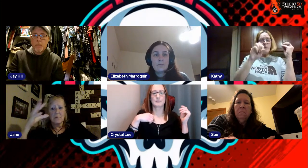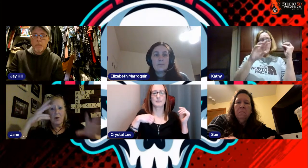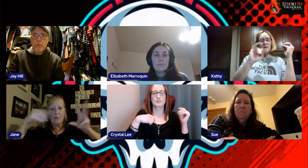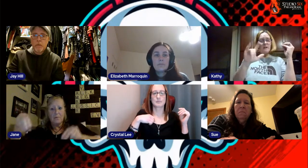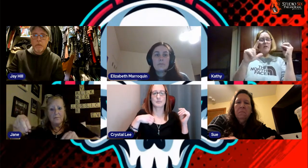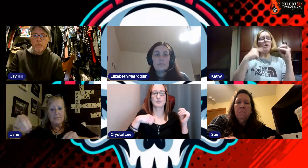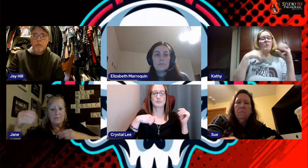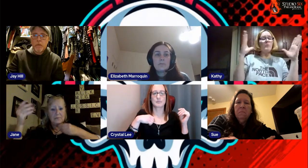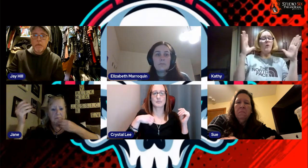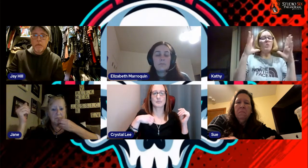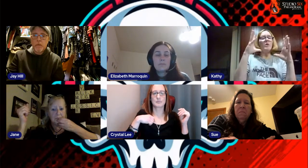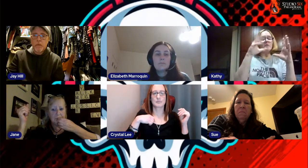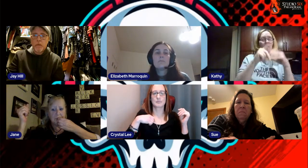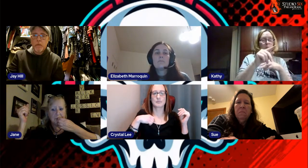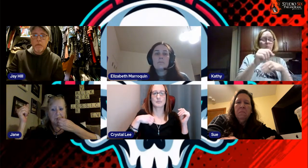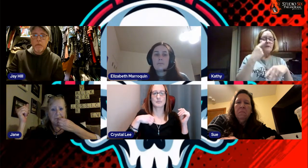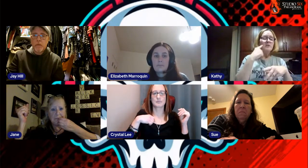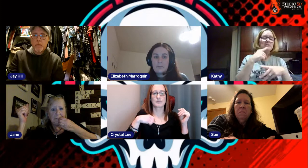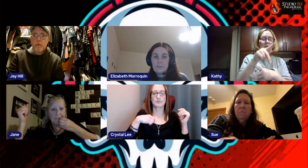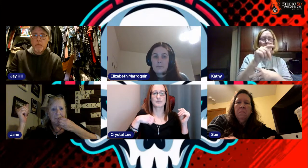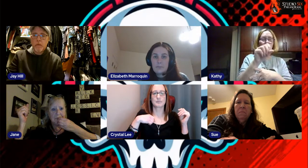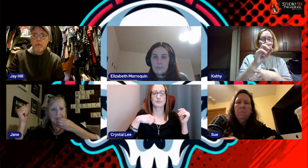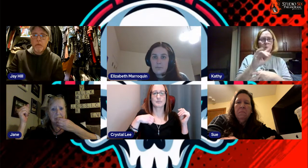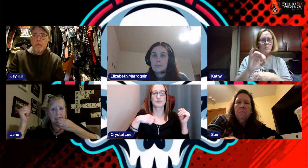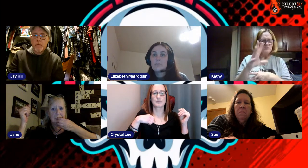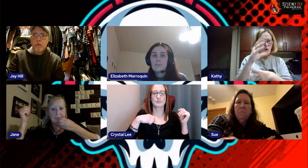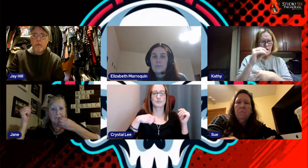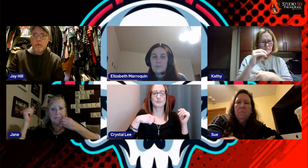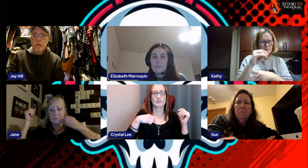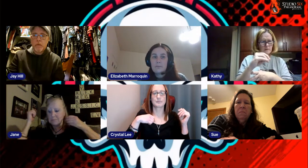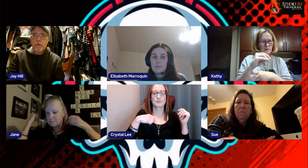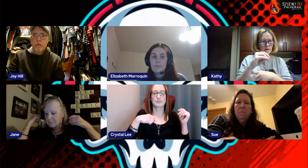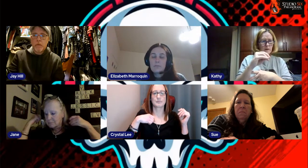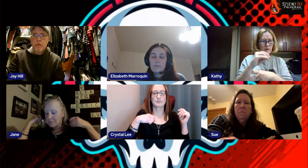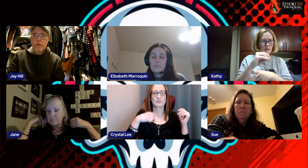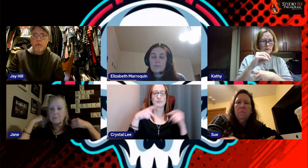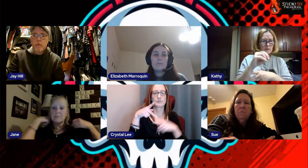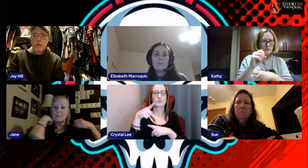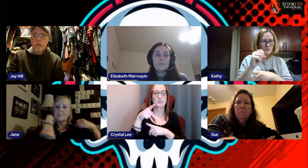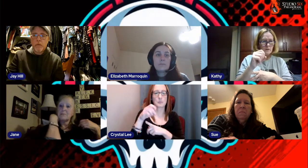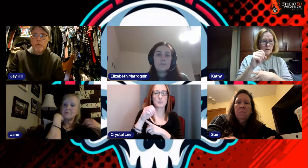Or the portal, but I know you said something about what was off.